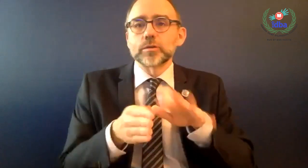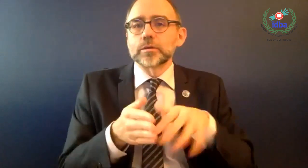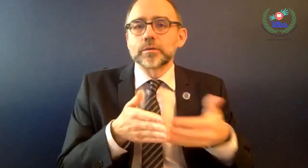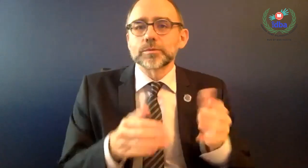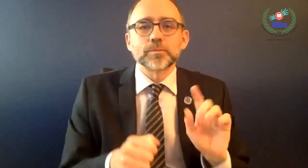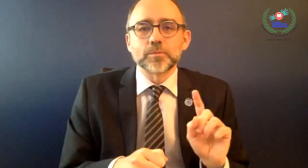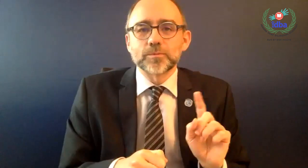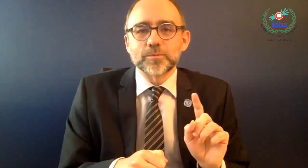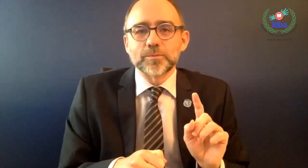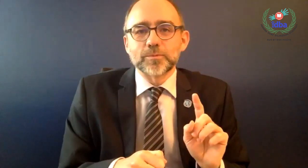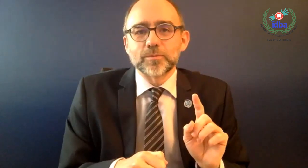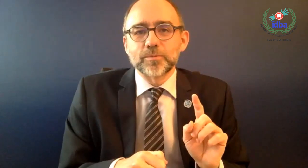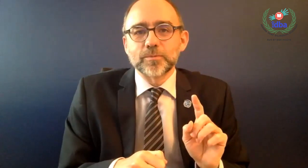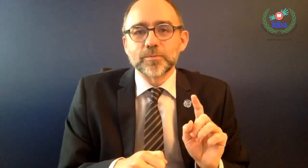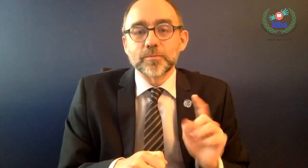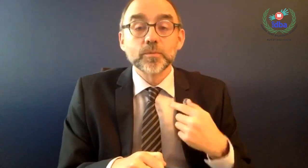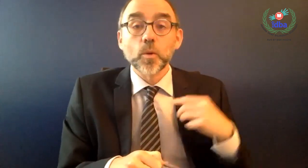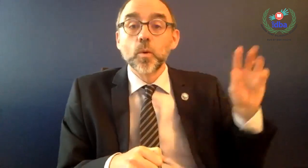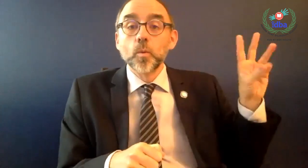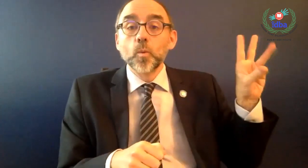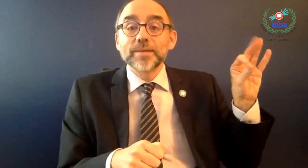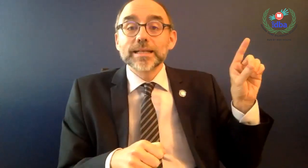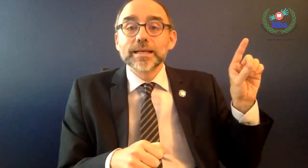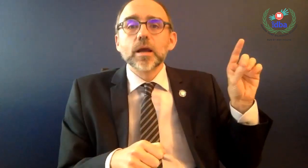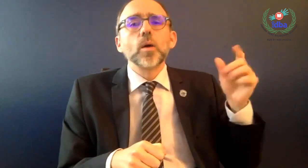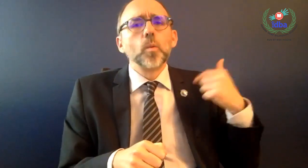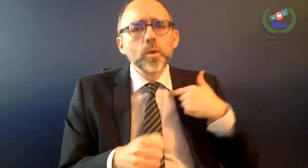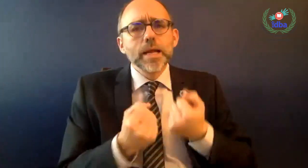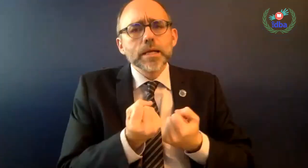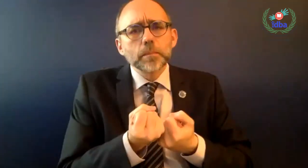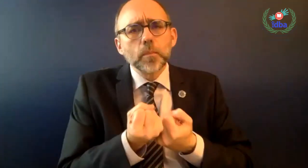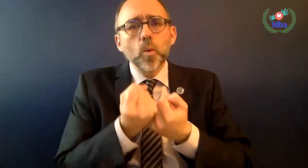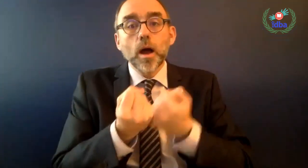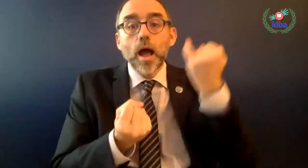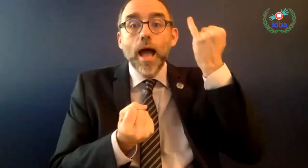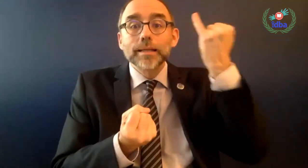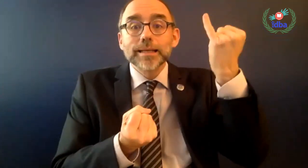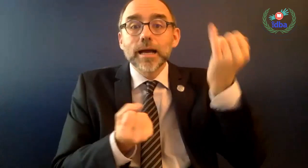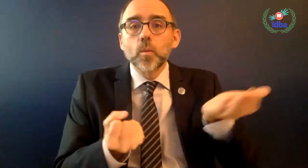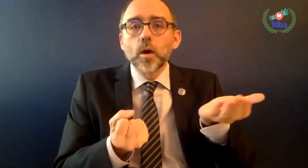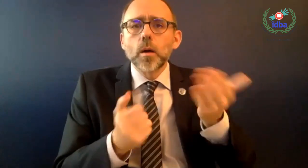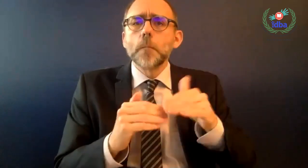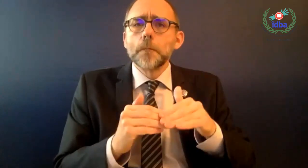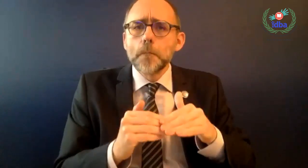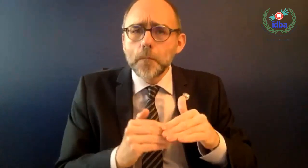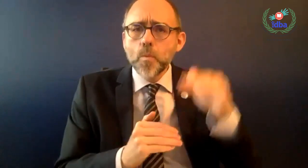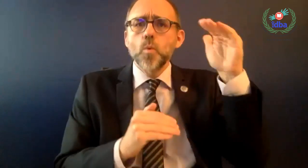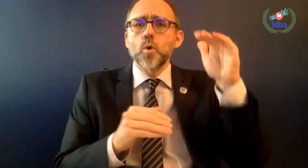fixed. It cannot be standardized. It is not needed. World Federation of the Deaf, we definitely support the idea